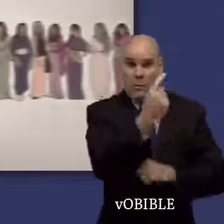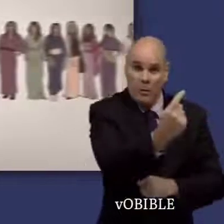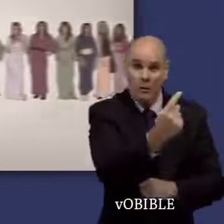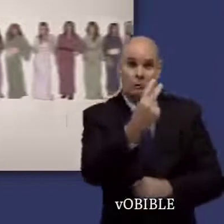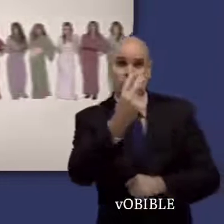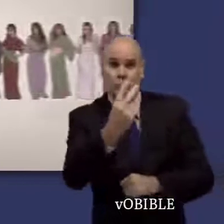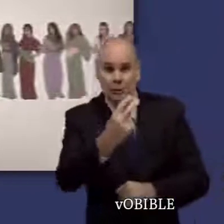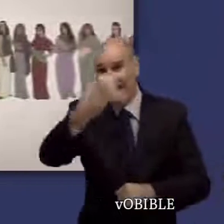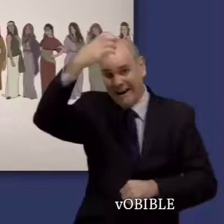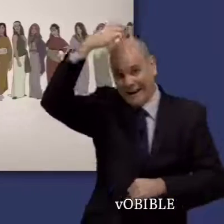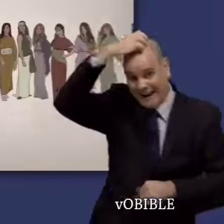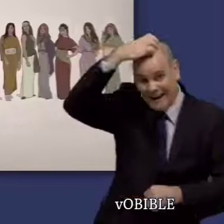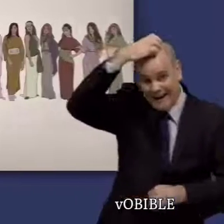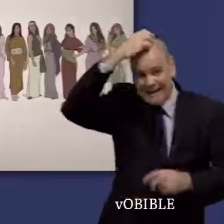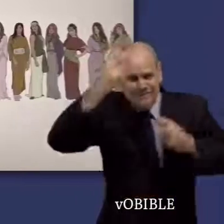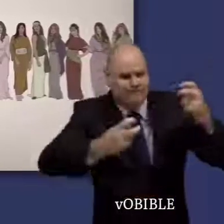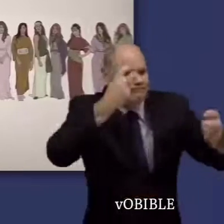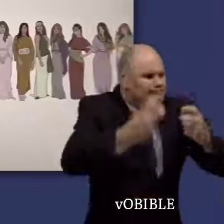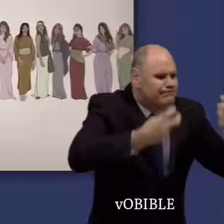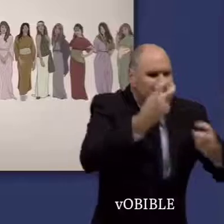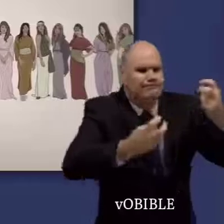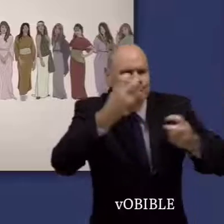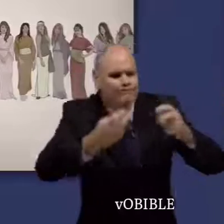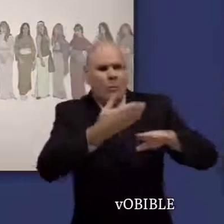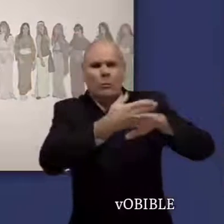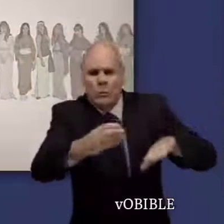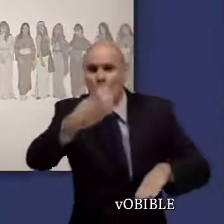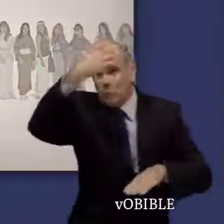record the Persian king's search throughout the empire for a new queen.